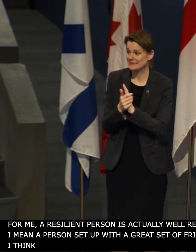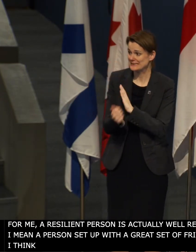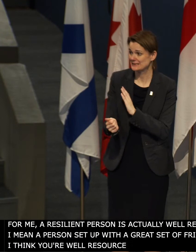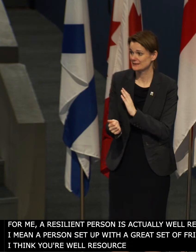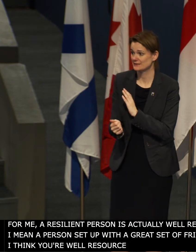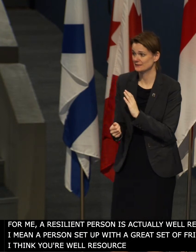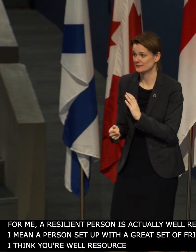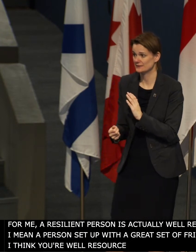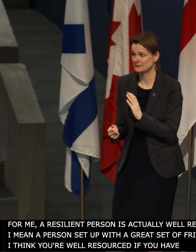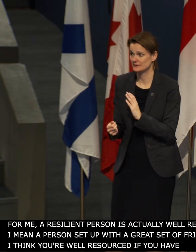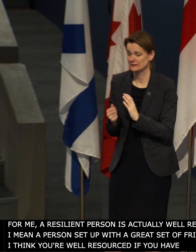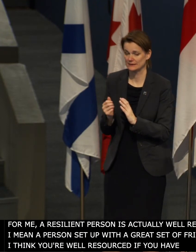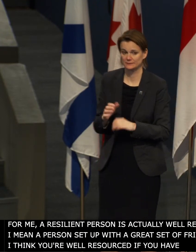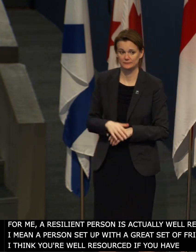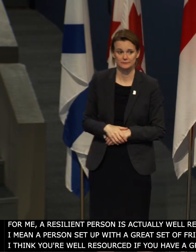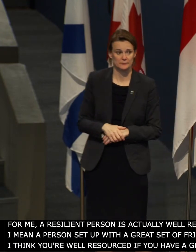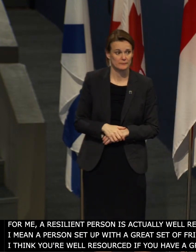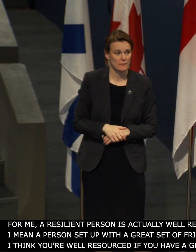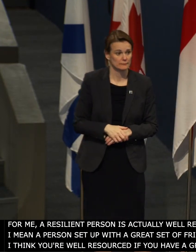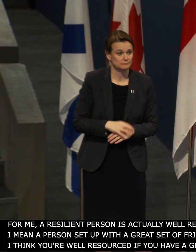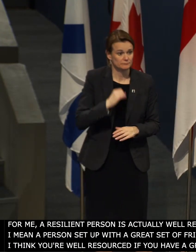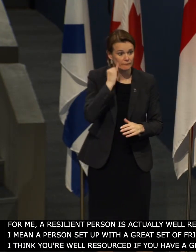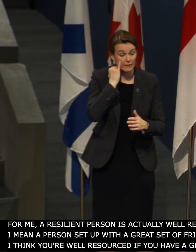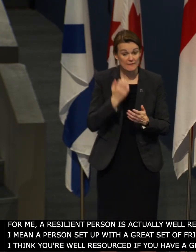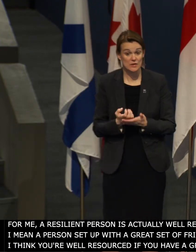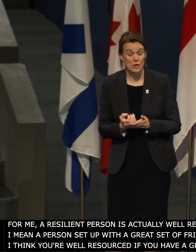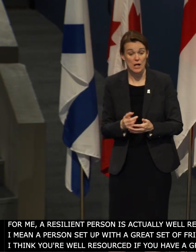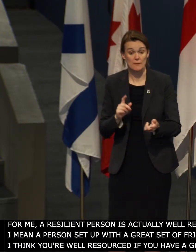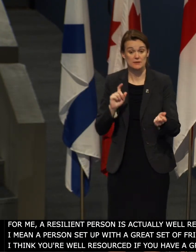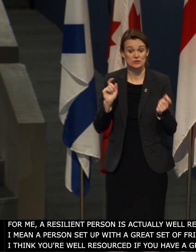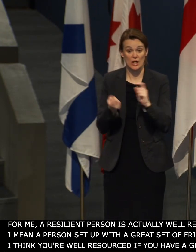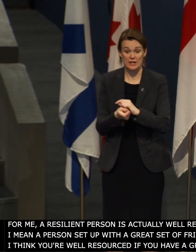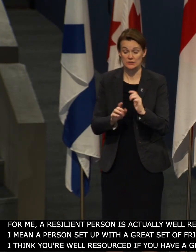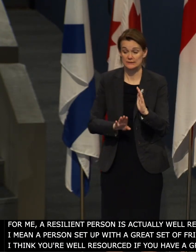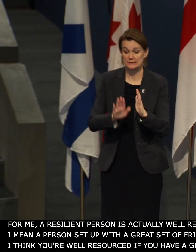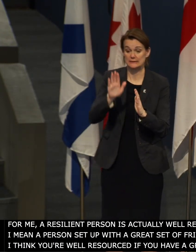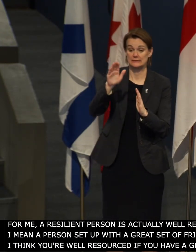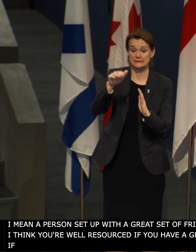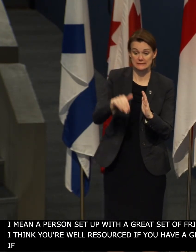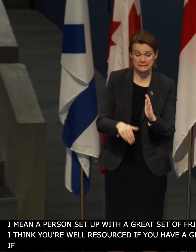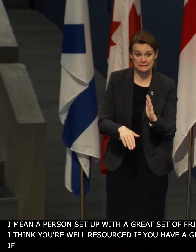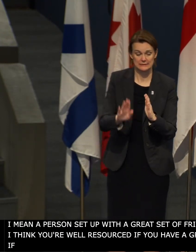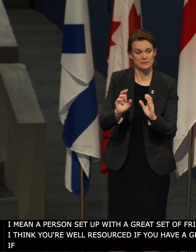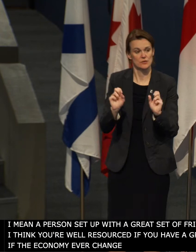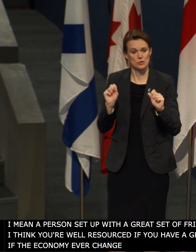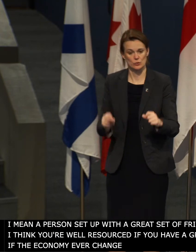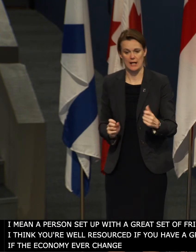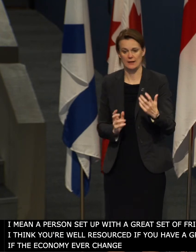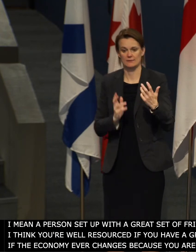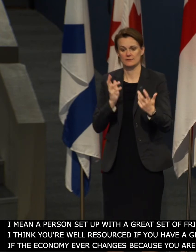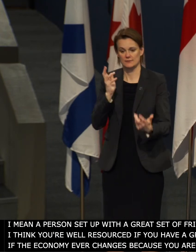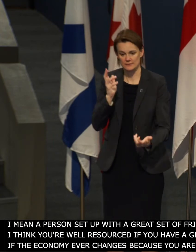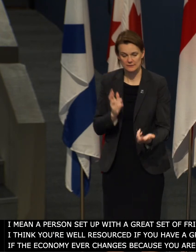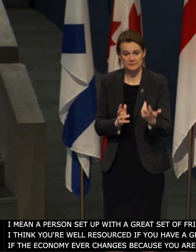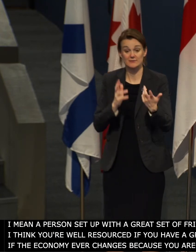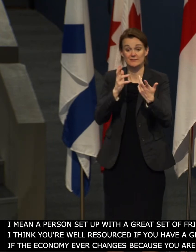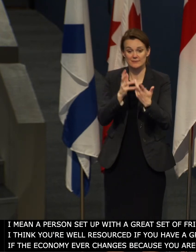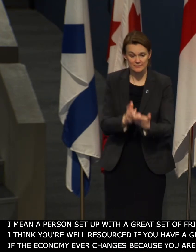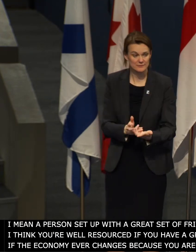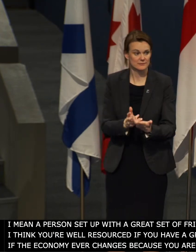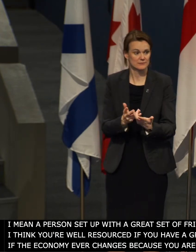you can use if the economy ever changes, because you're resilient, because you are flexible, because you're